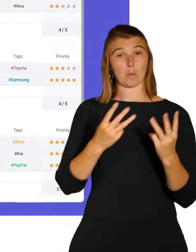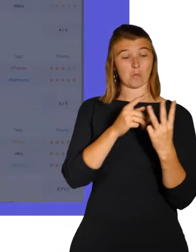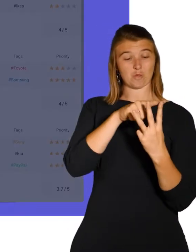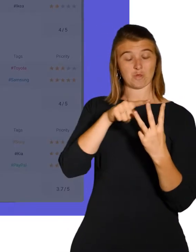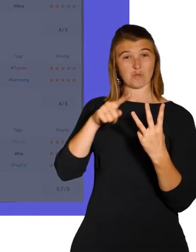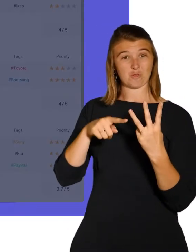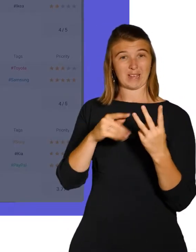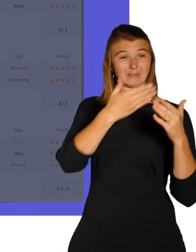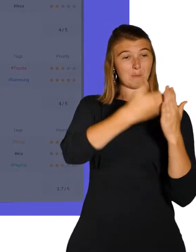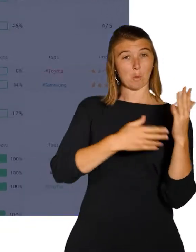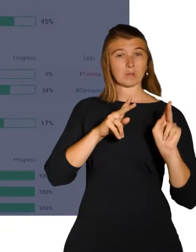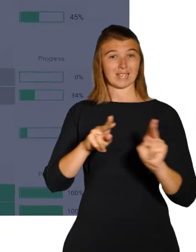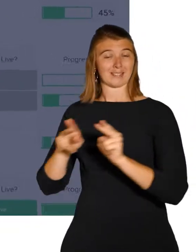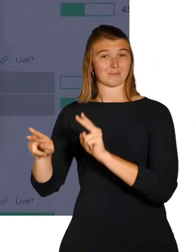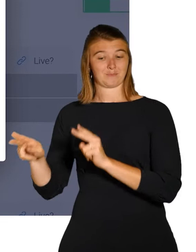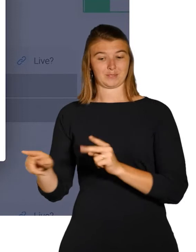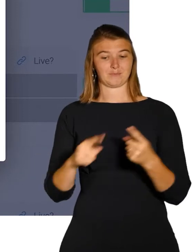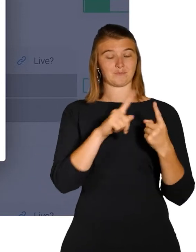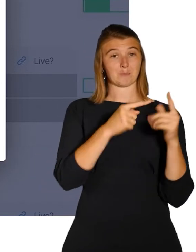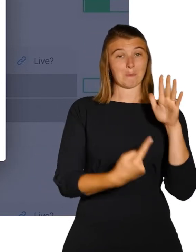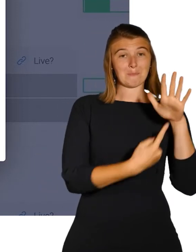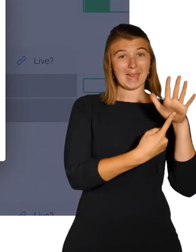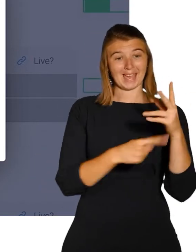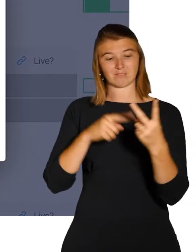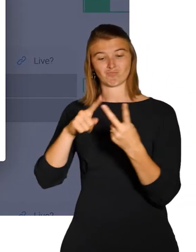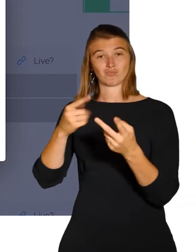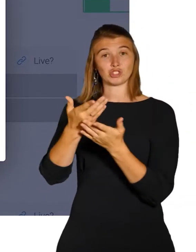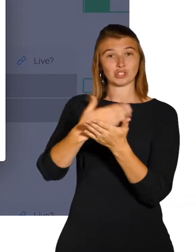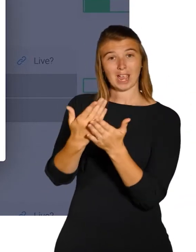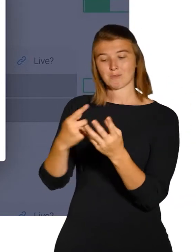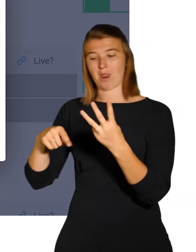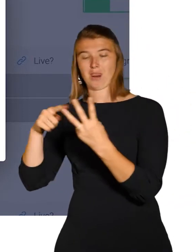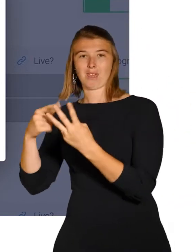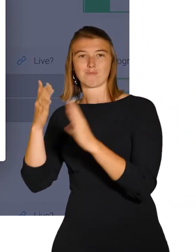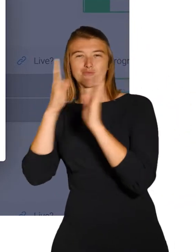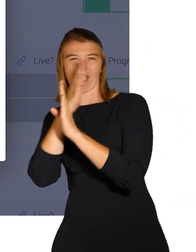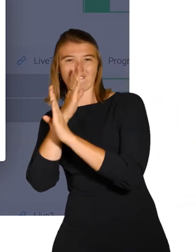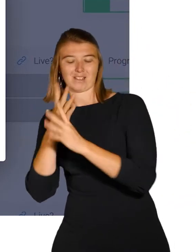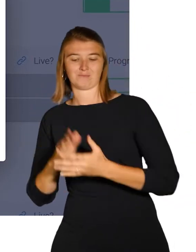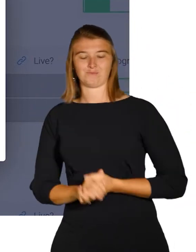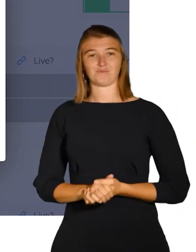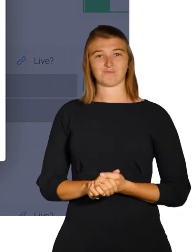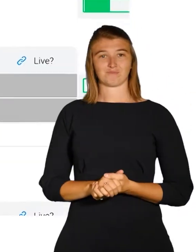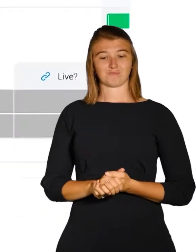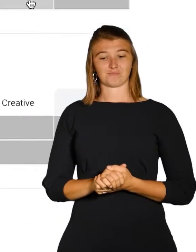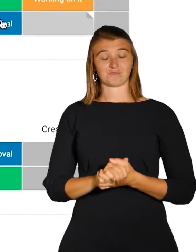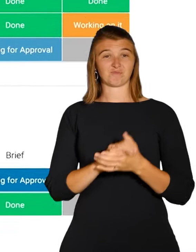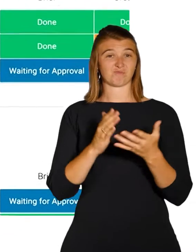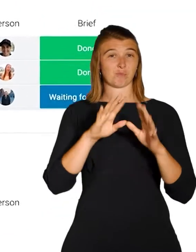board types to work with in Monday.com. Main, shareable, and private. While the overall structure is the